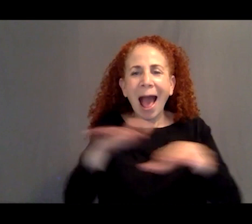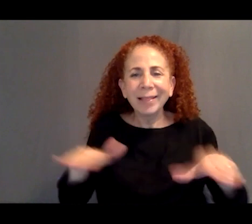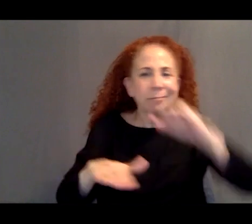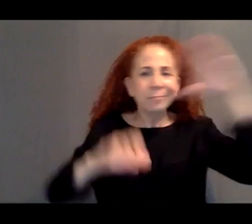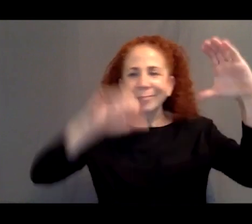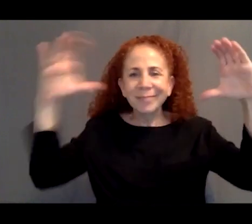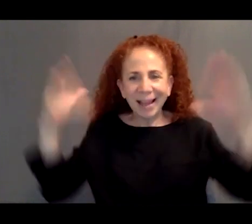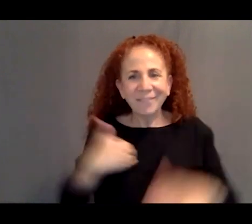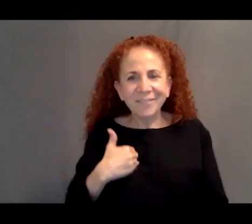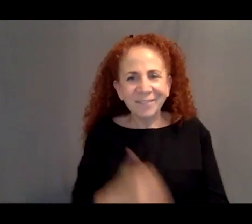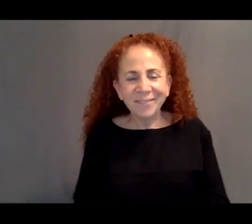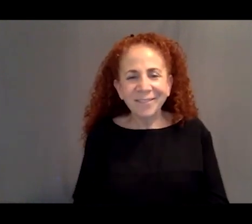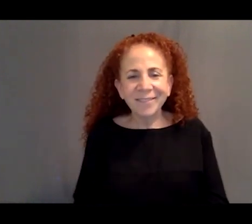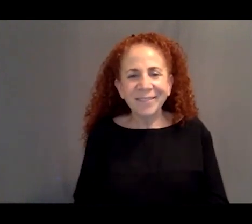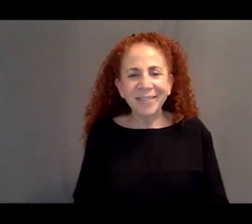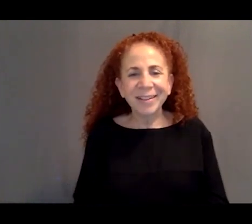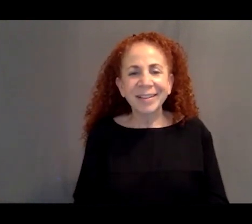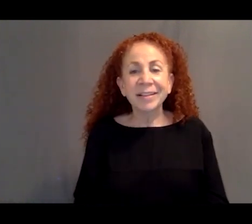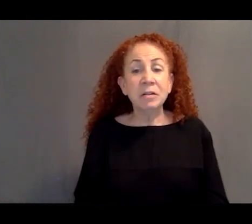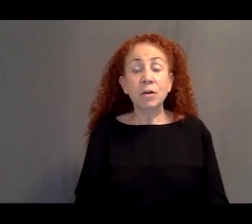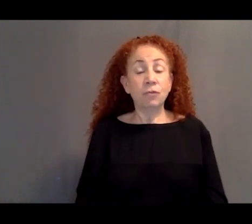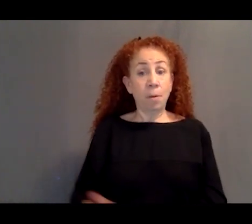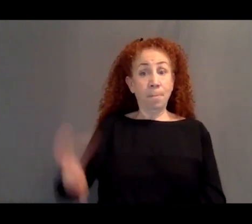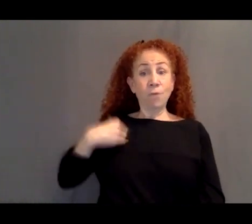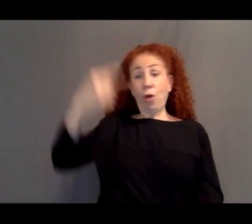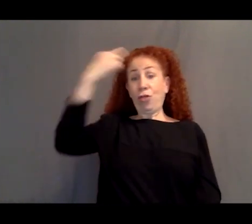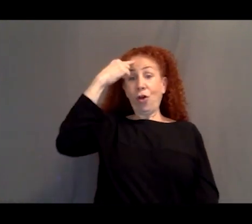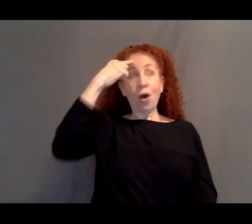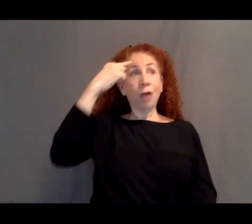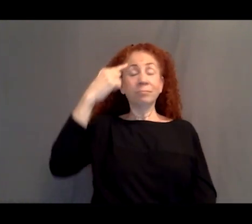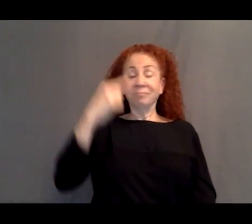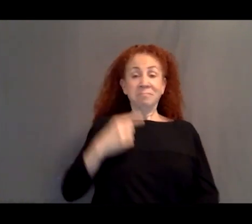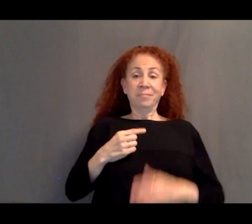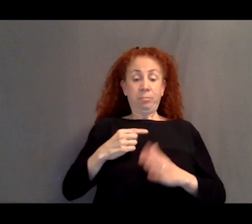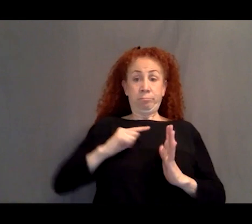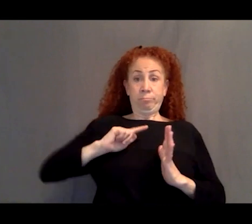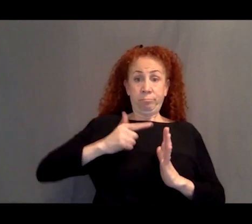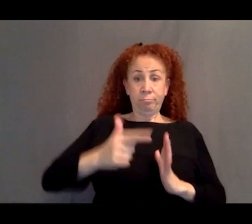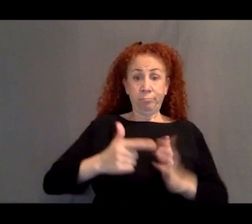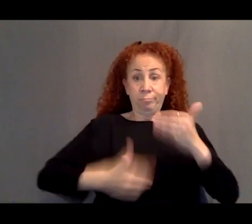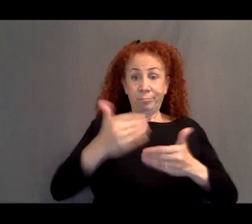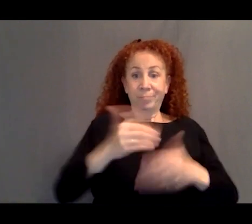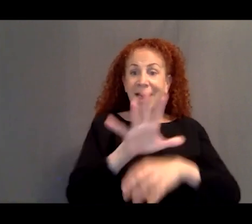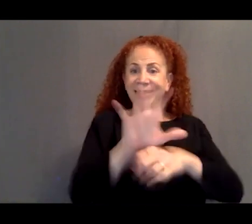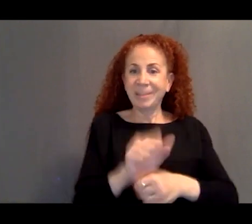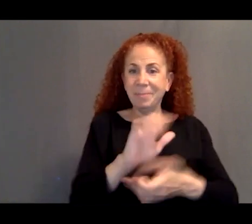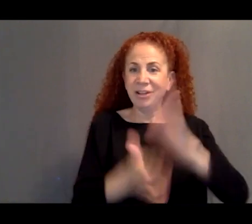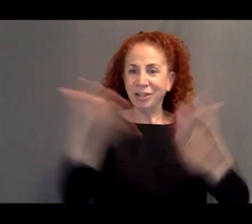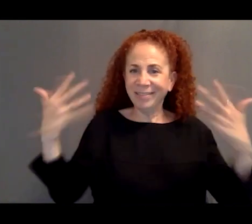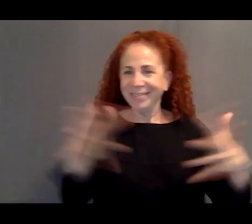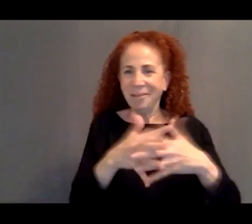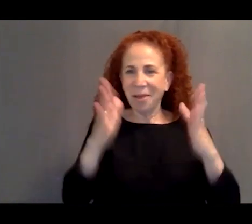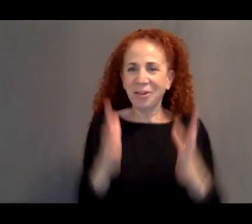from these kind of linear trajectories of American assimilation,